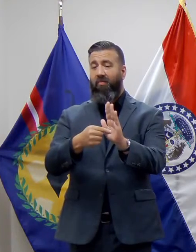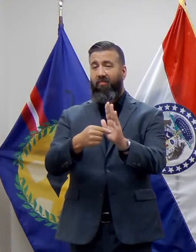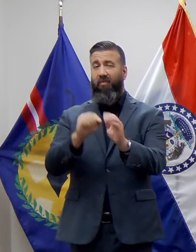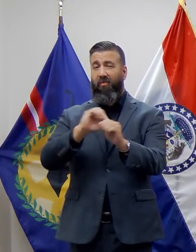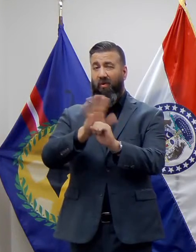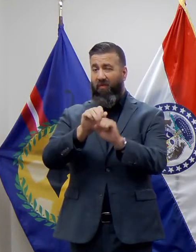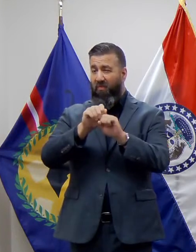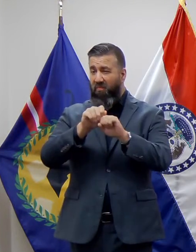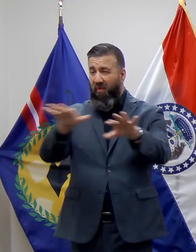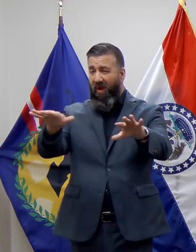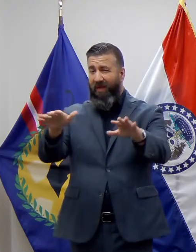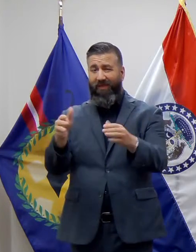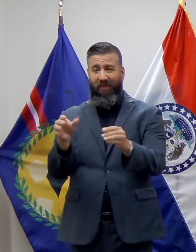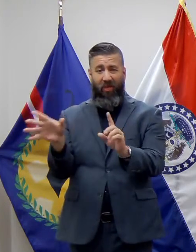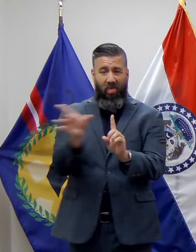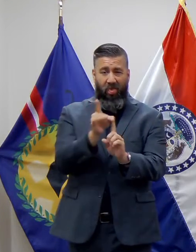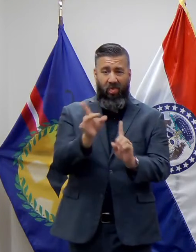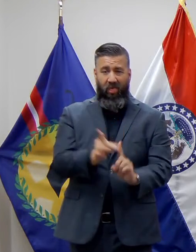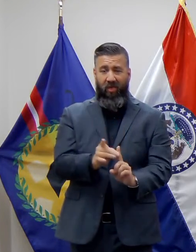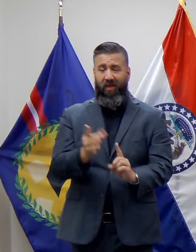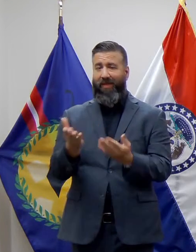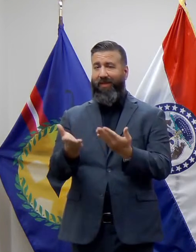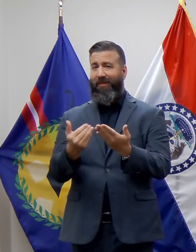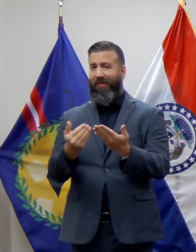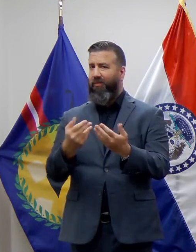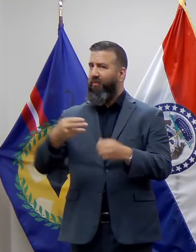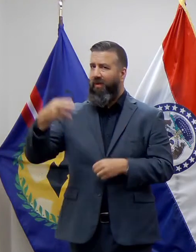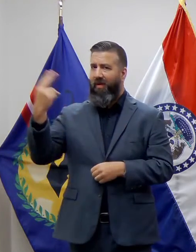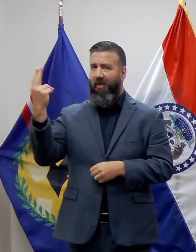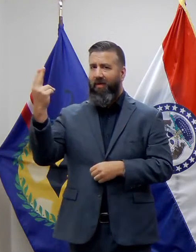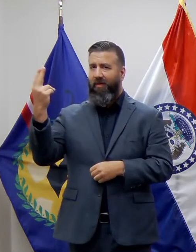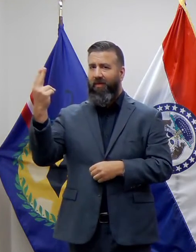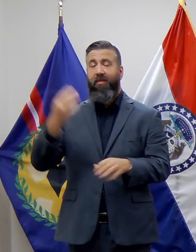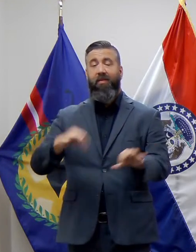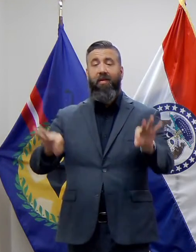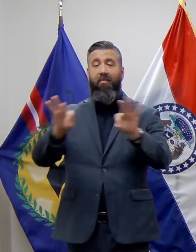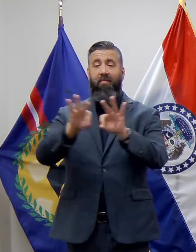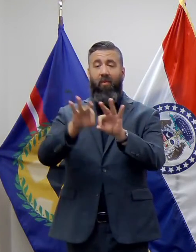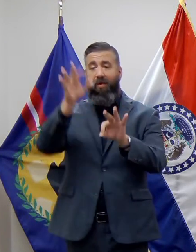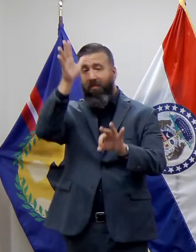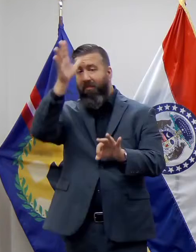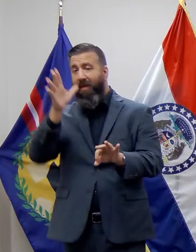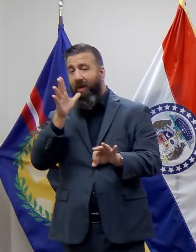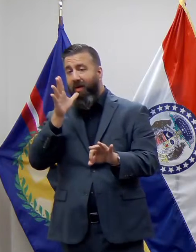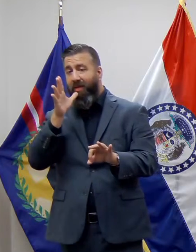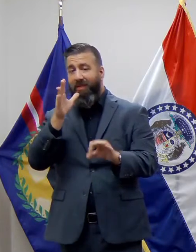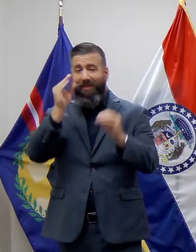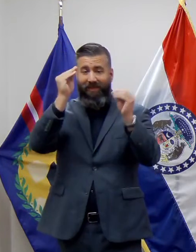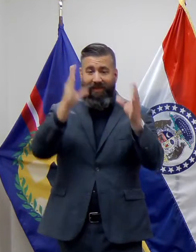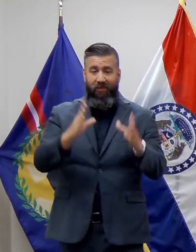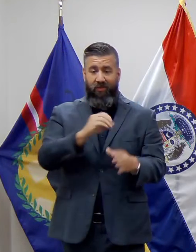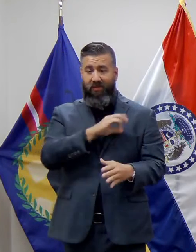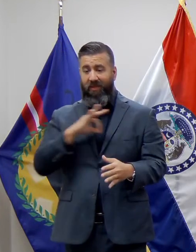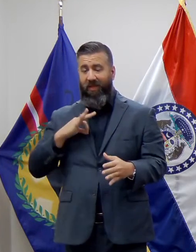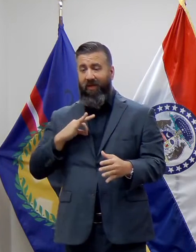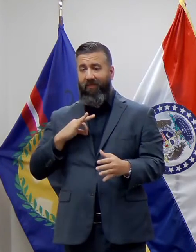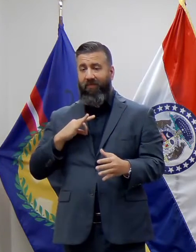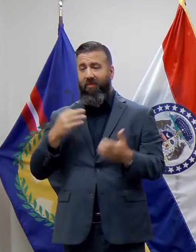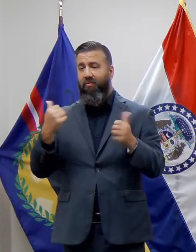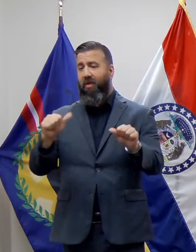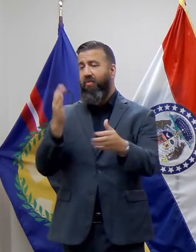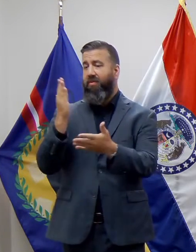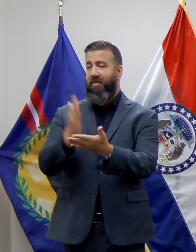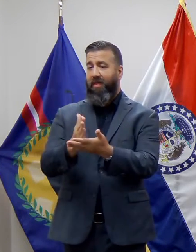high. It's crucial that parents and educators take steps now to stop the transmission of COVID in schools, and here's